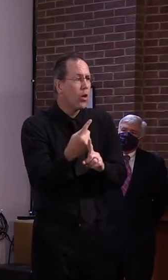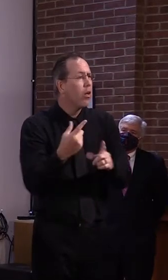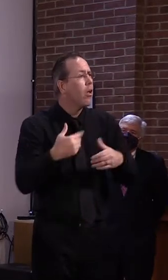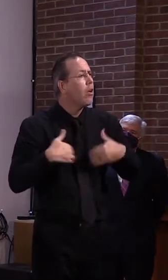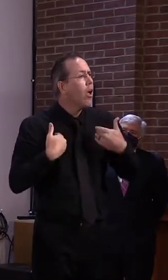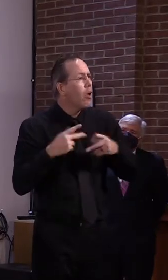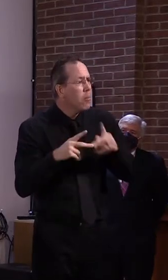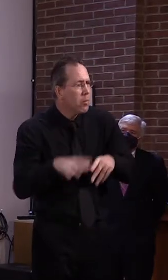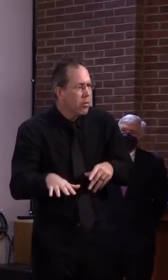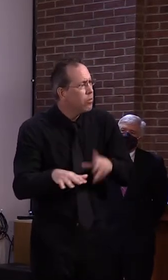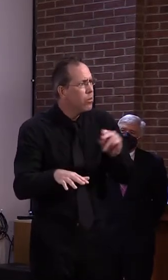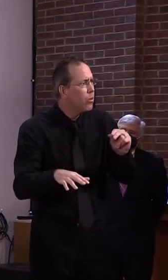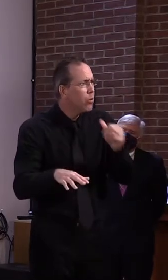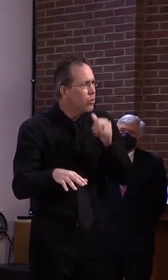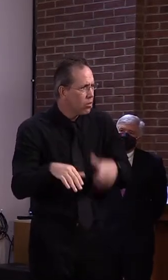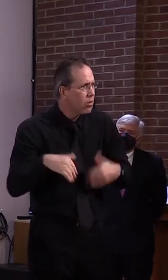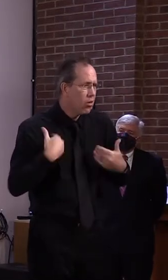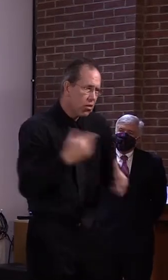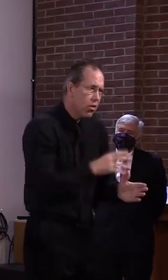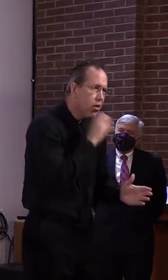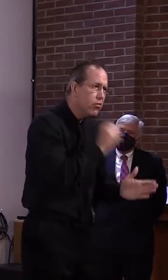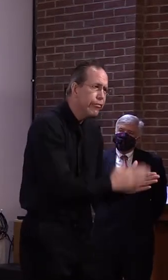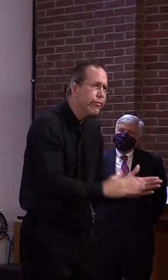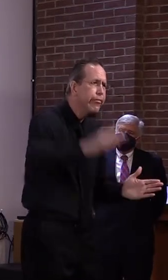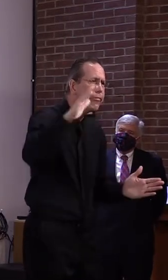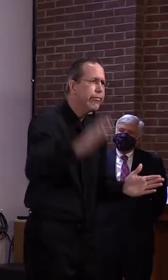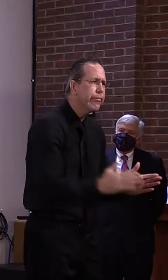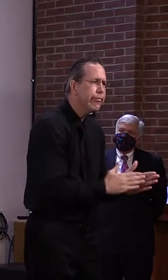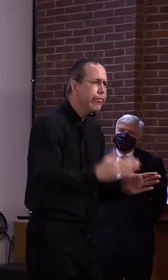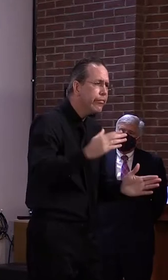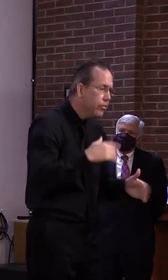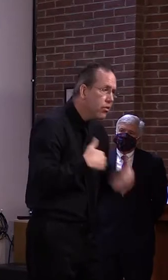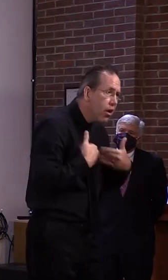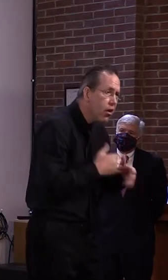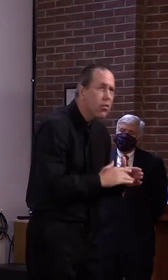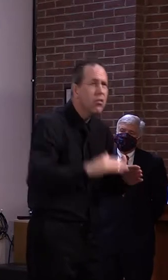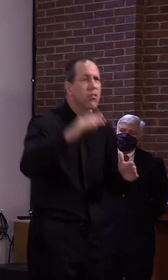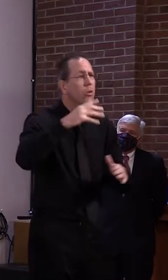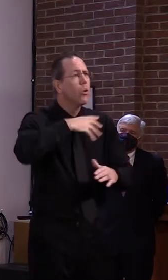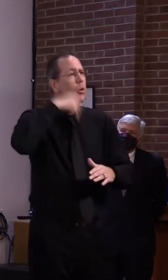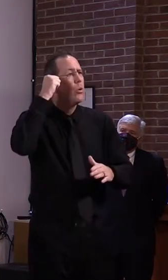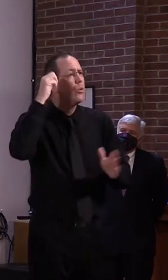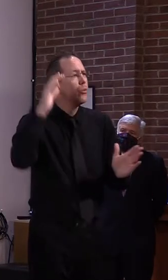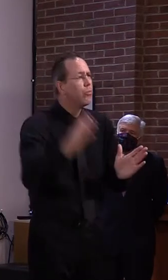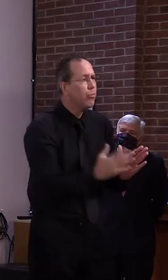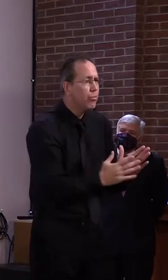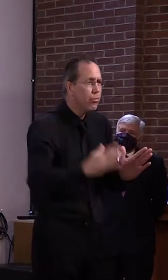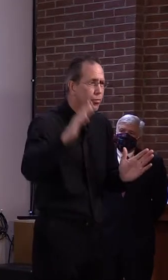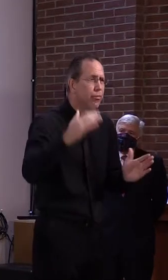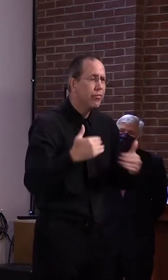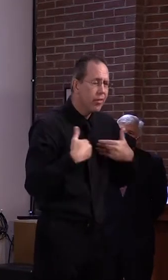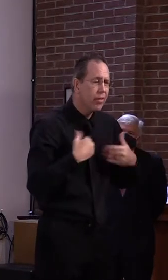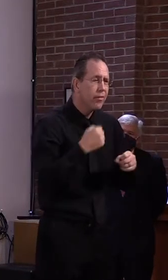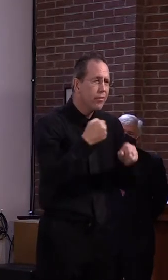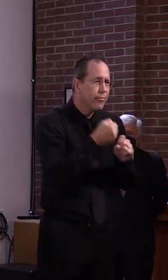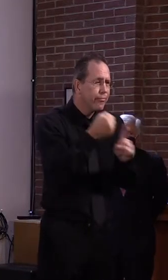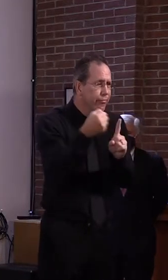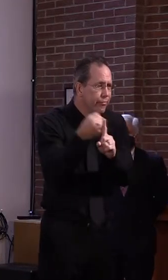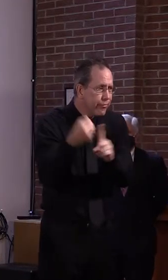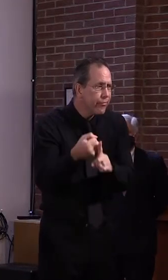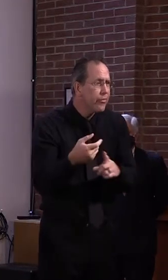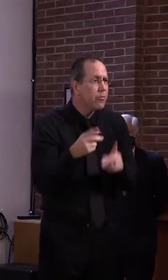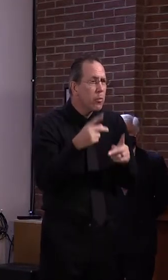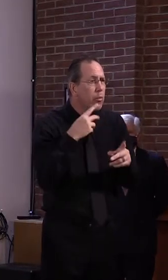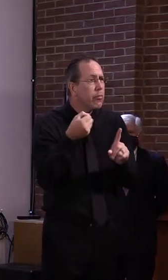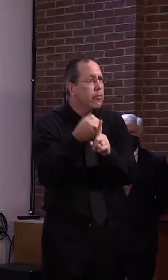It was people who have other burdens, but they could be young, they could be old. But nonetheless, they died because